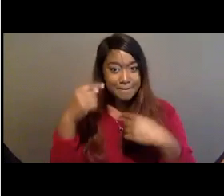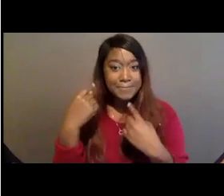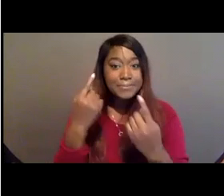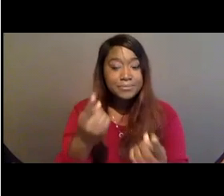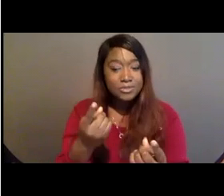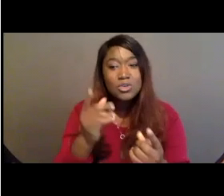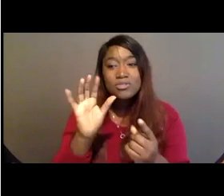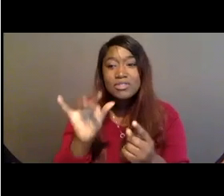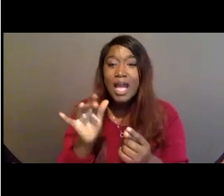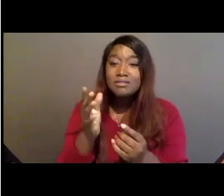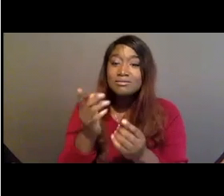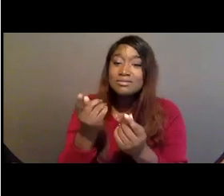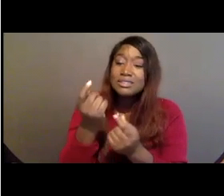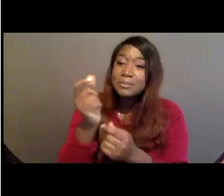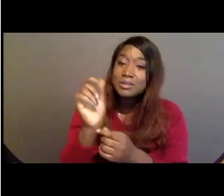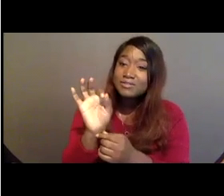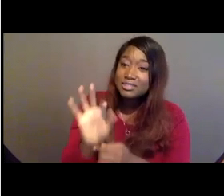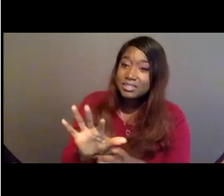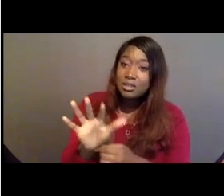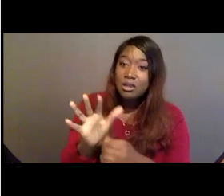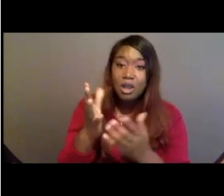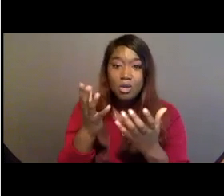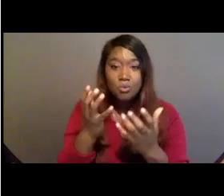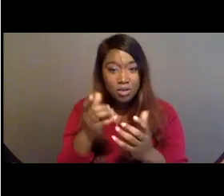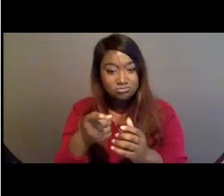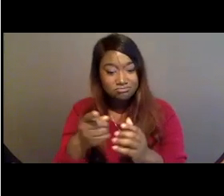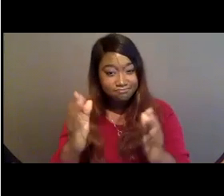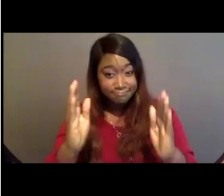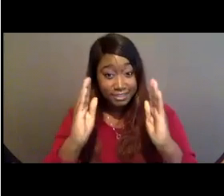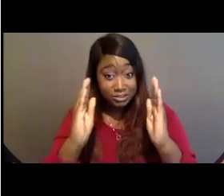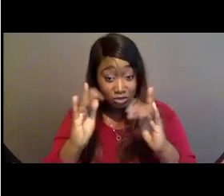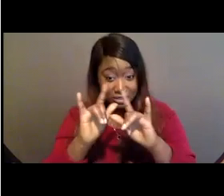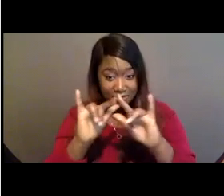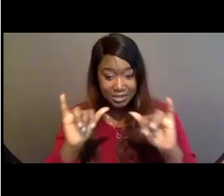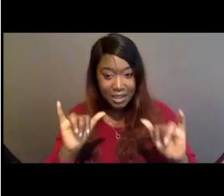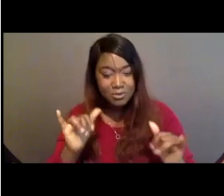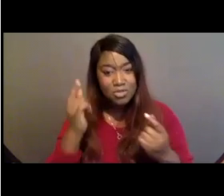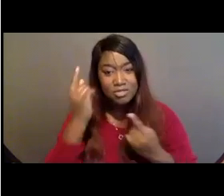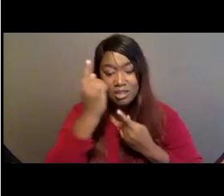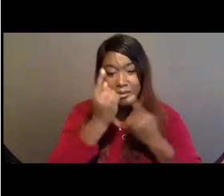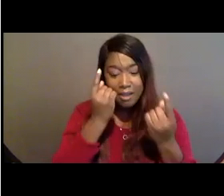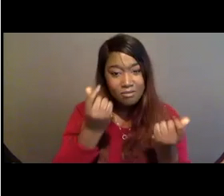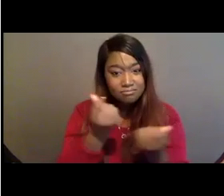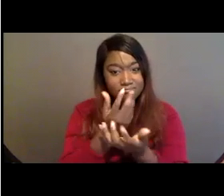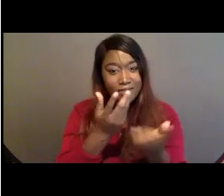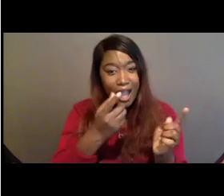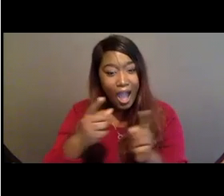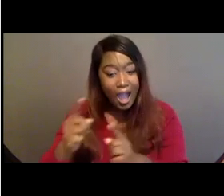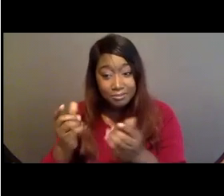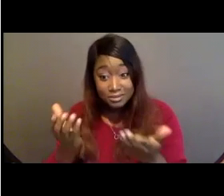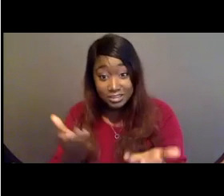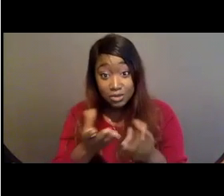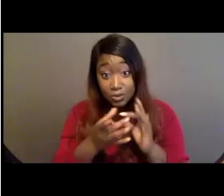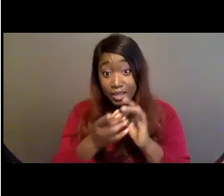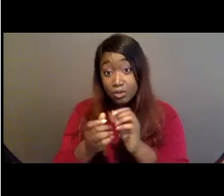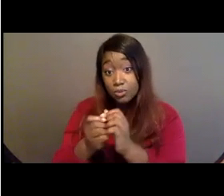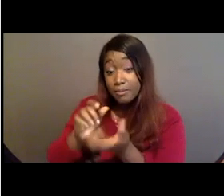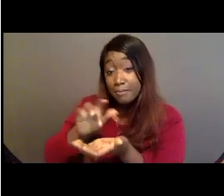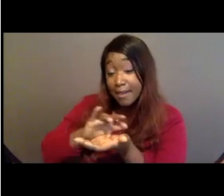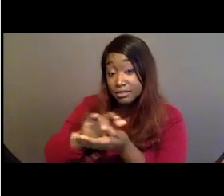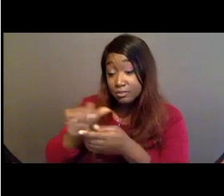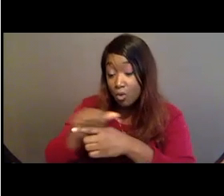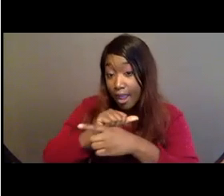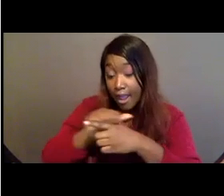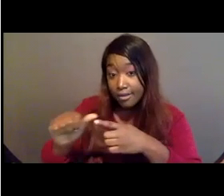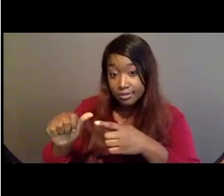detail to just pay attention to when you're thinking about what's happening, here in terms of medicine practice, how did